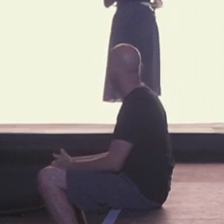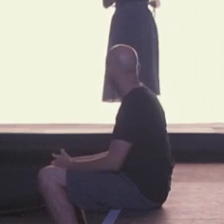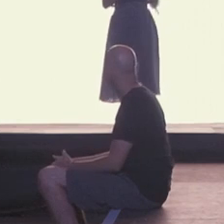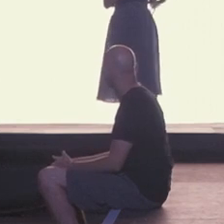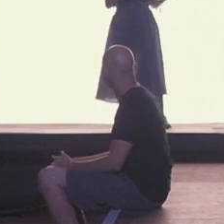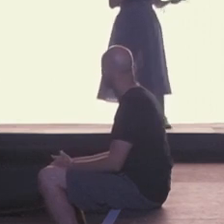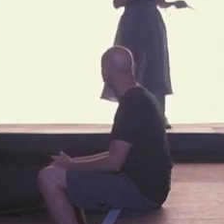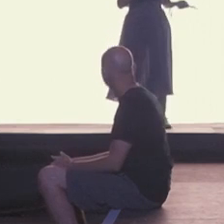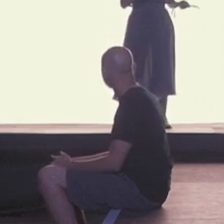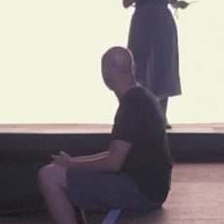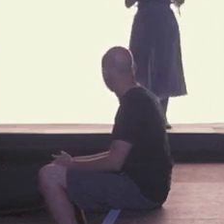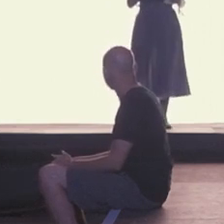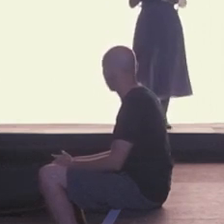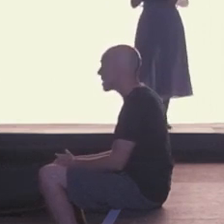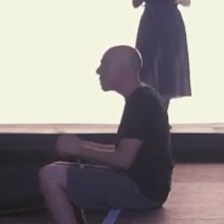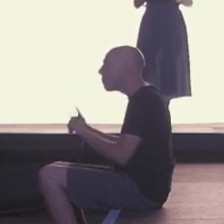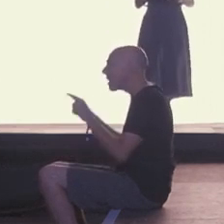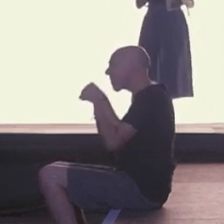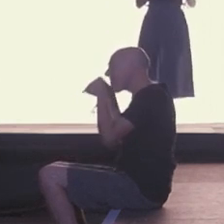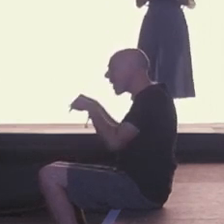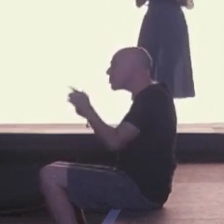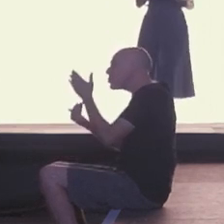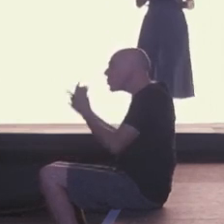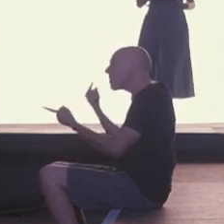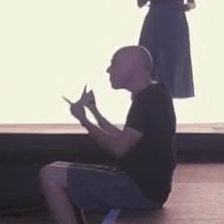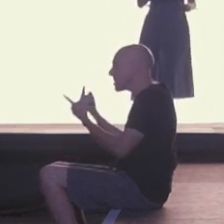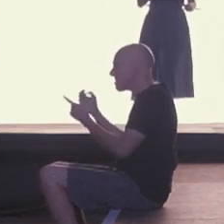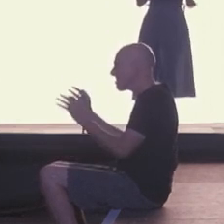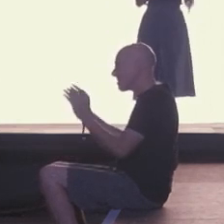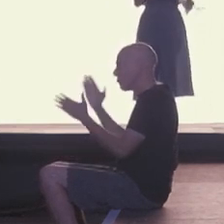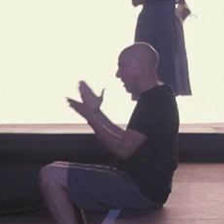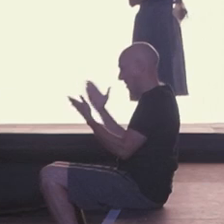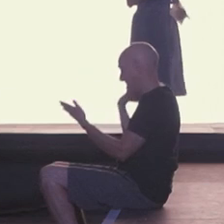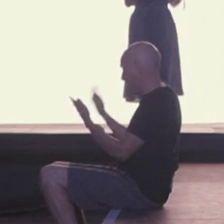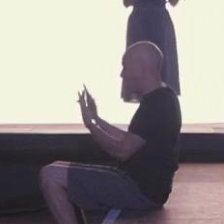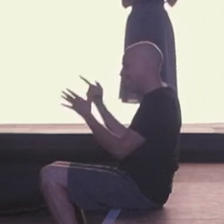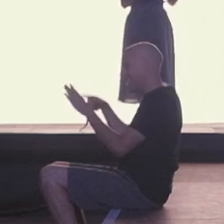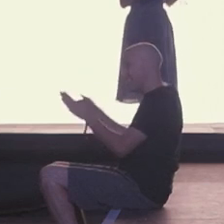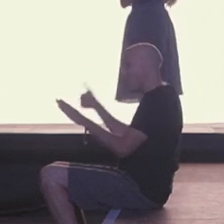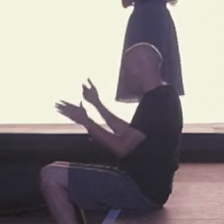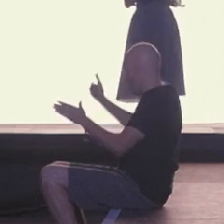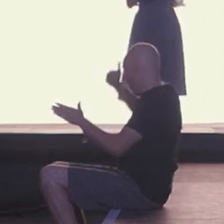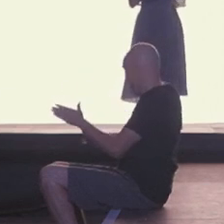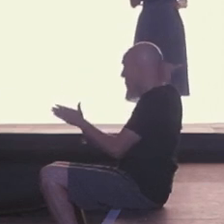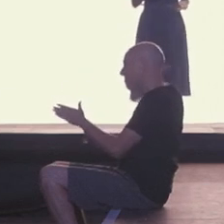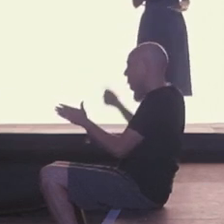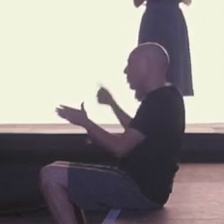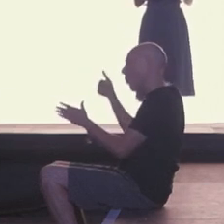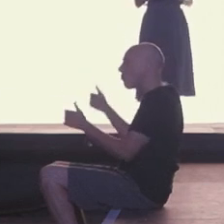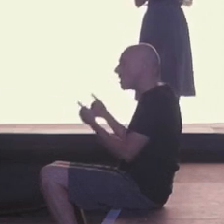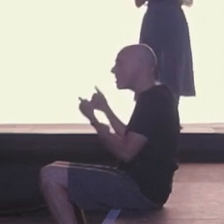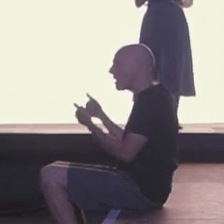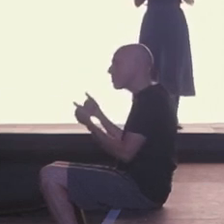come out is not new information. It's things that we have known for decades. However, what this report does confirm is